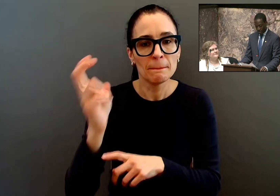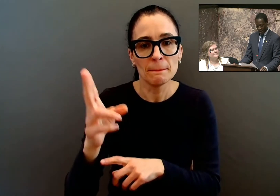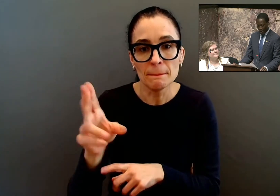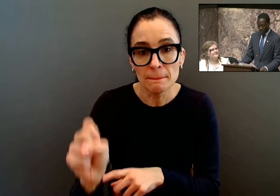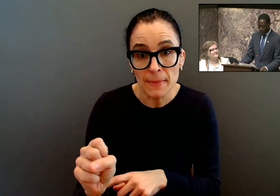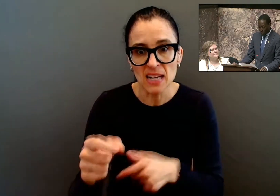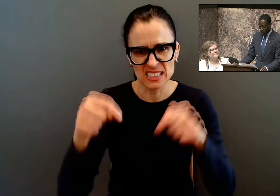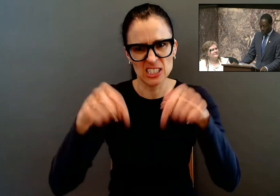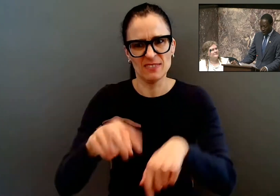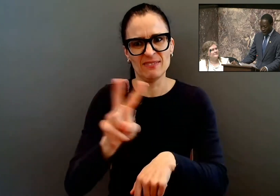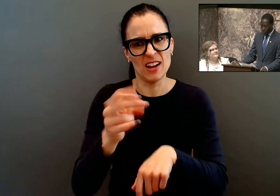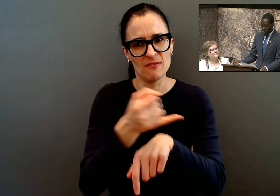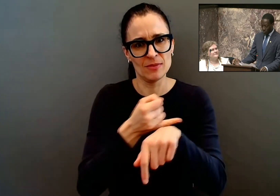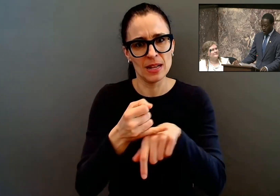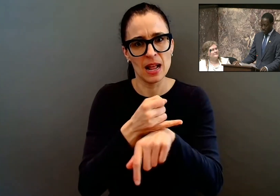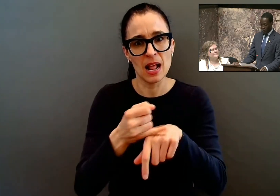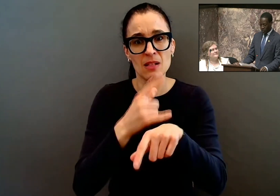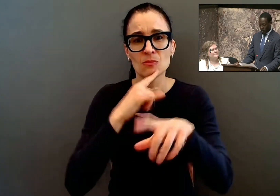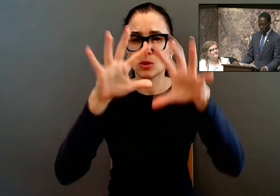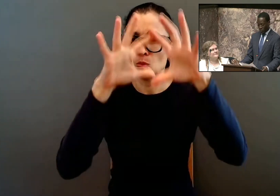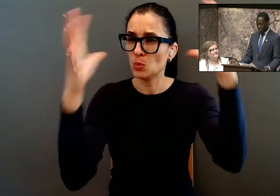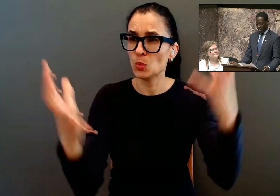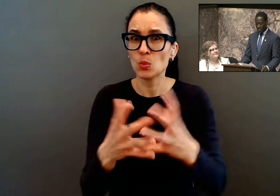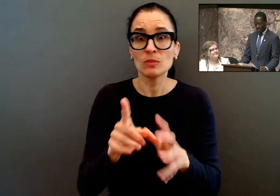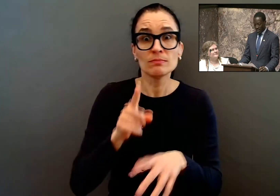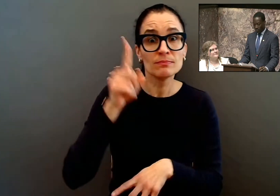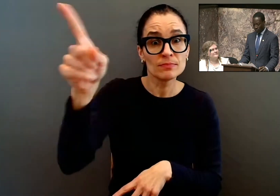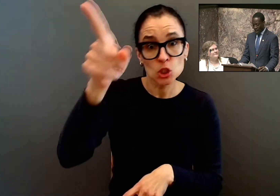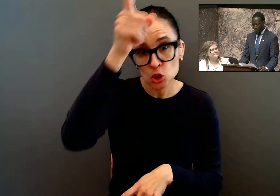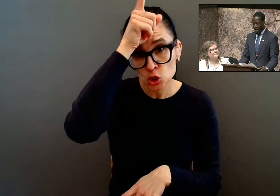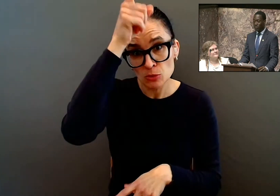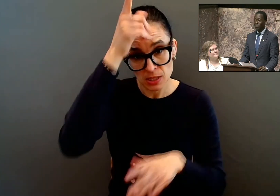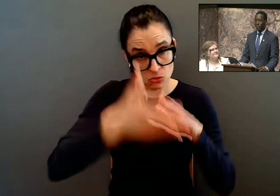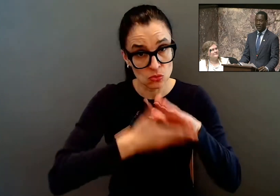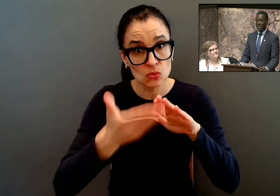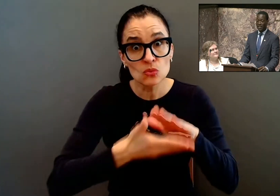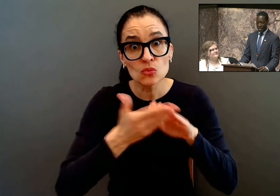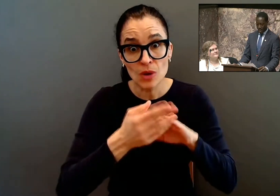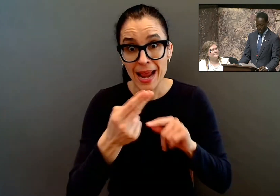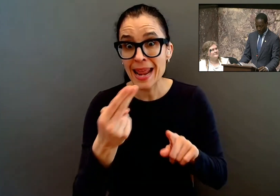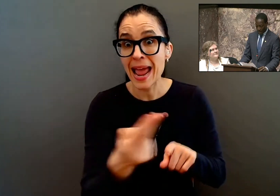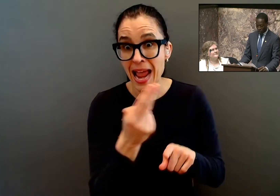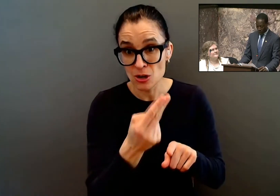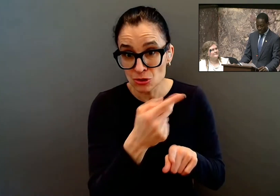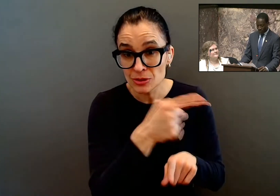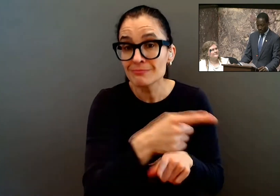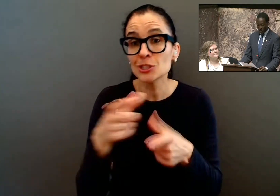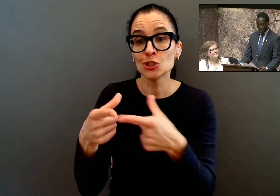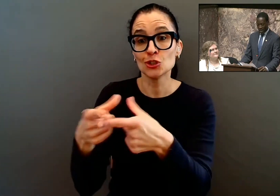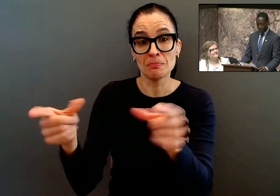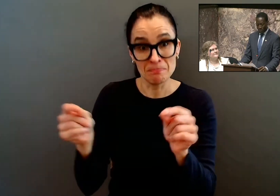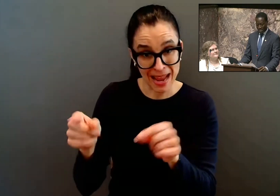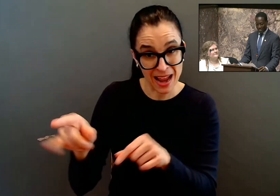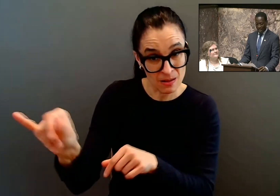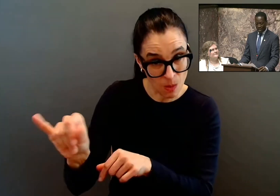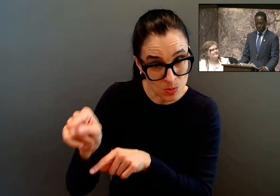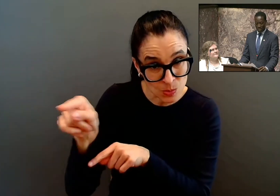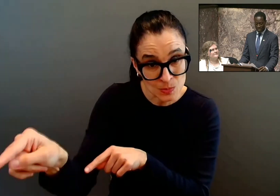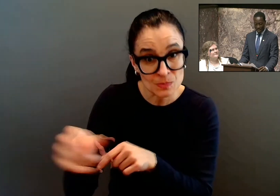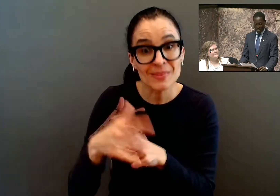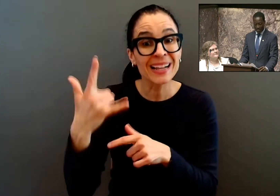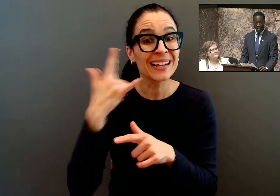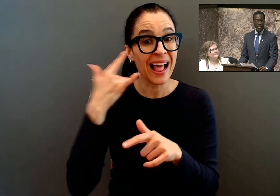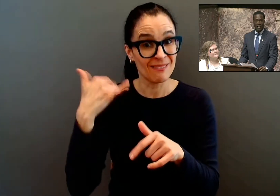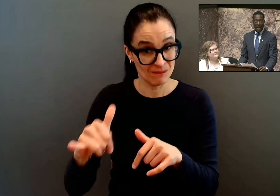trucks. The global hydrogen market is projected to hit $500 billion by 2050, and BC has